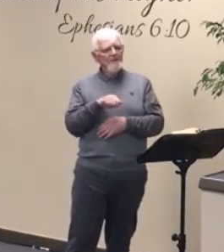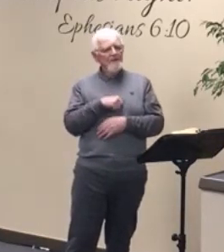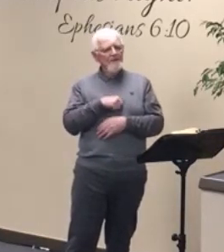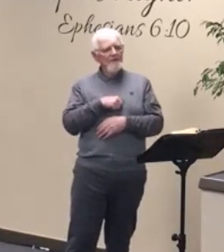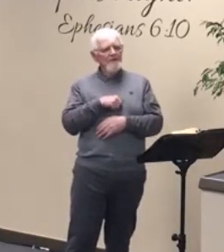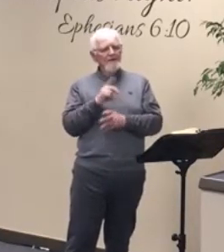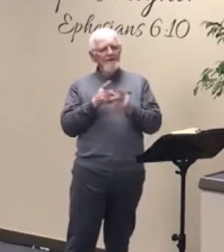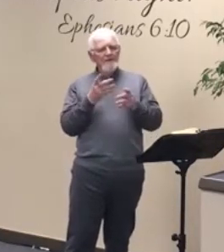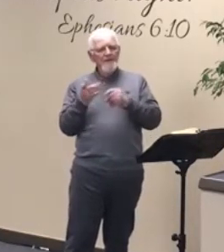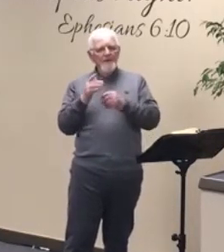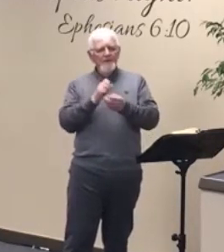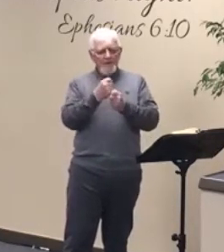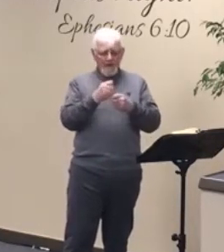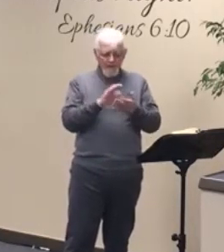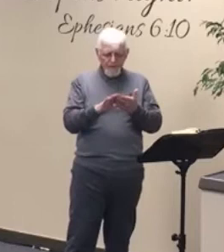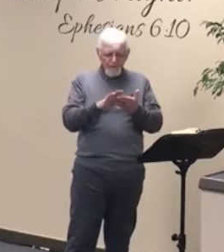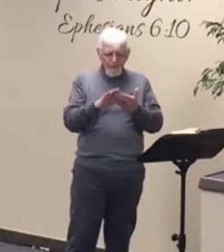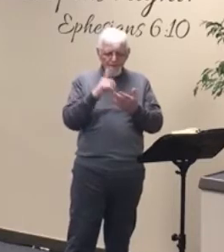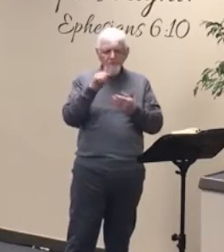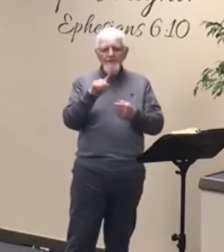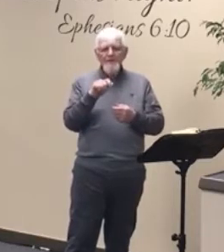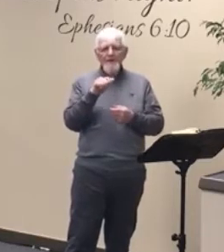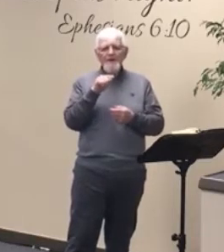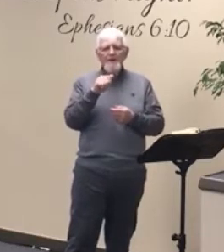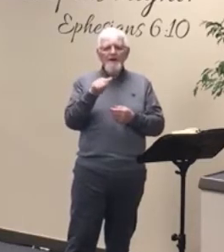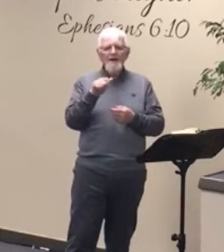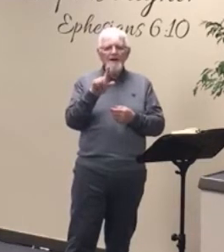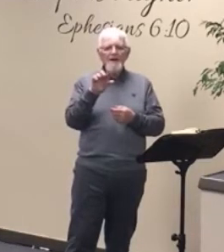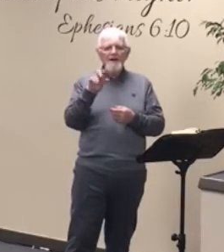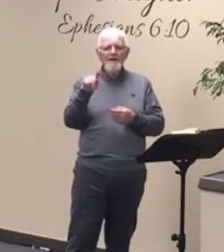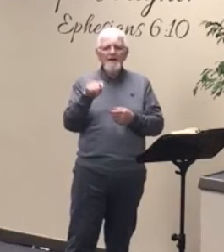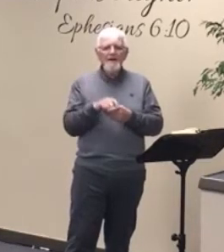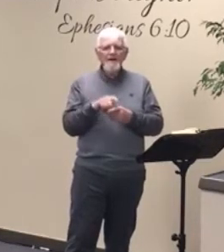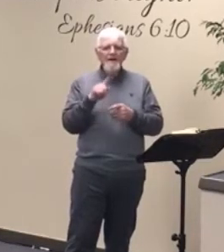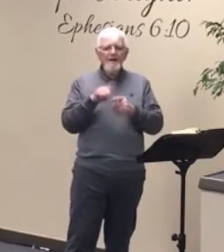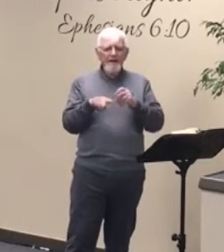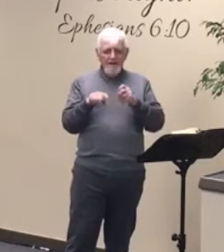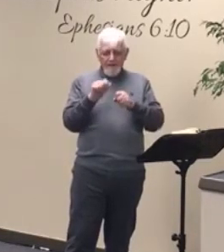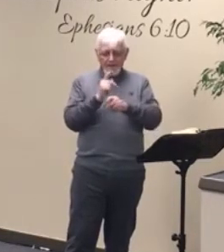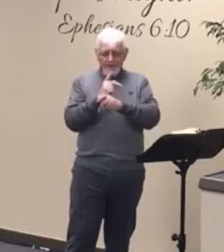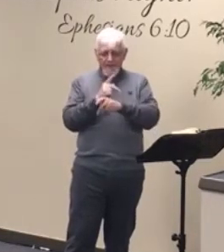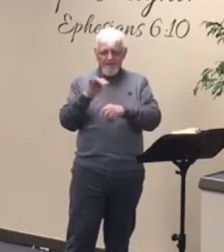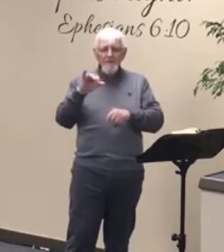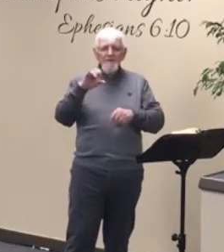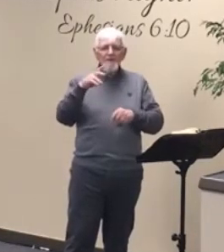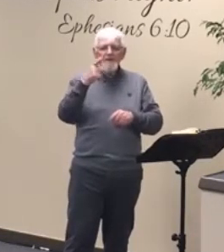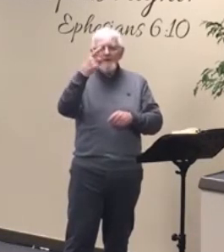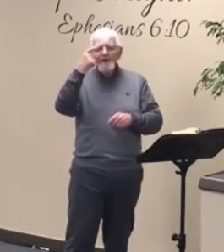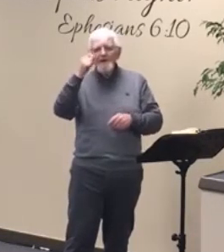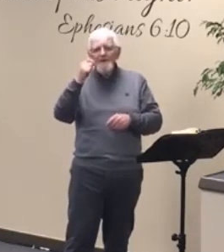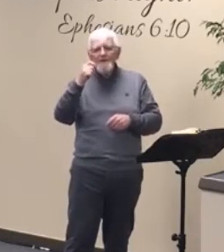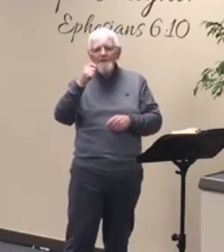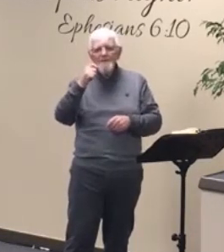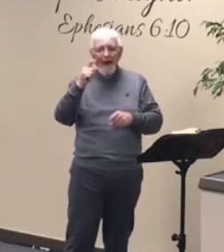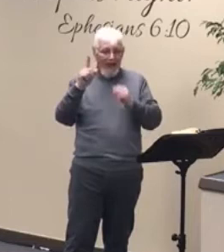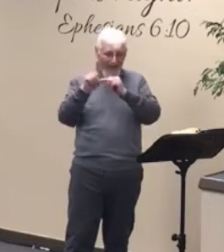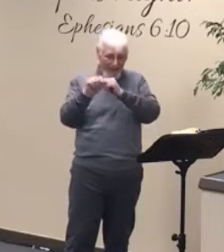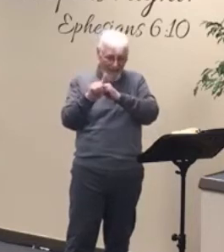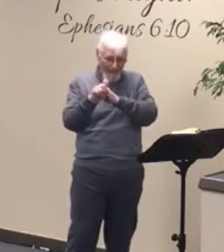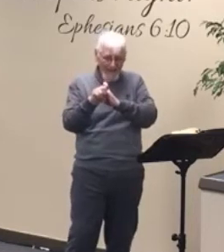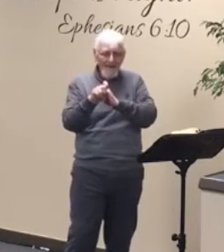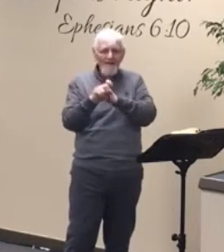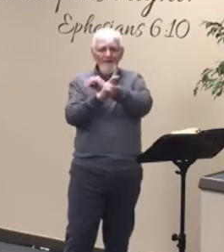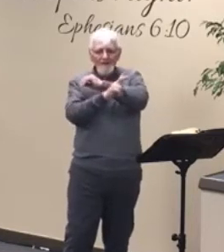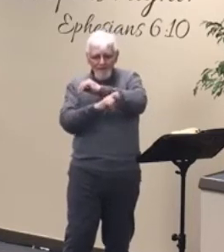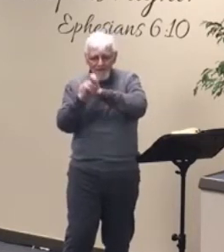Some people make excuses for their unluckiness. Some people can't keep a job, and the reality is it's because they're tardy, because they steal from